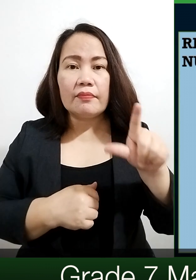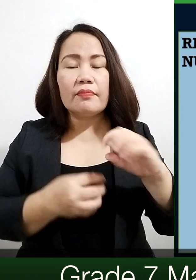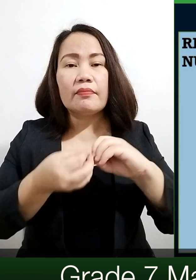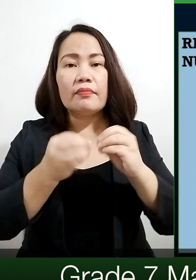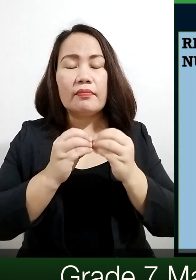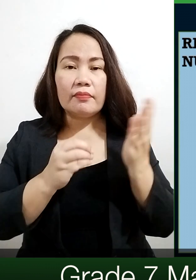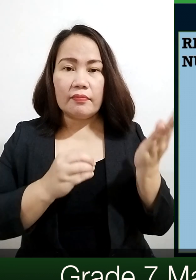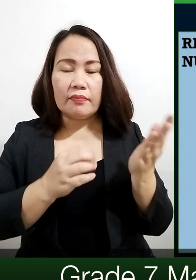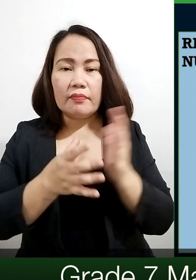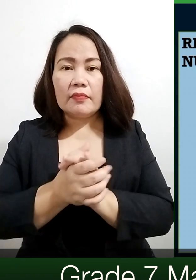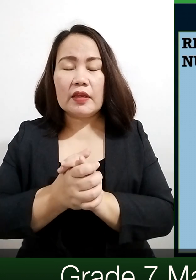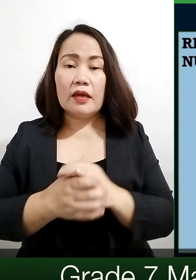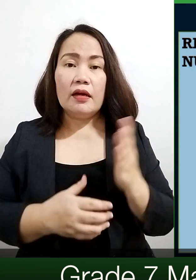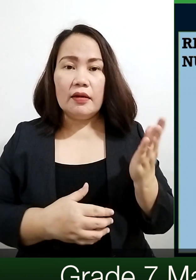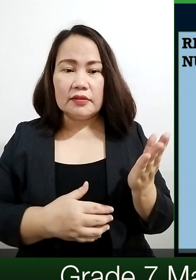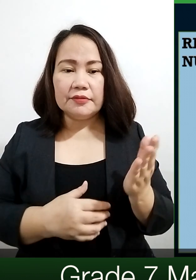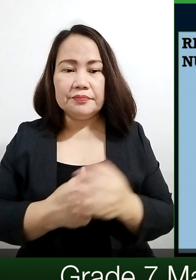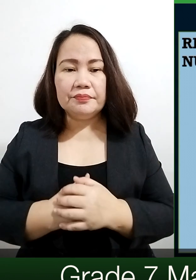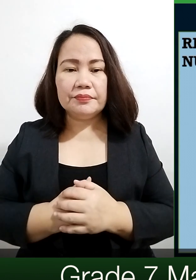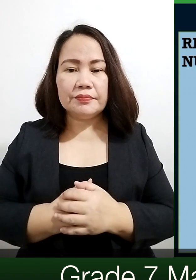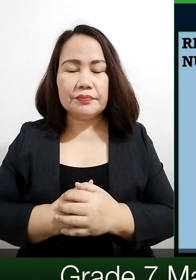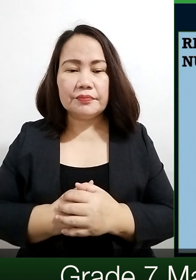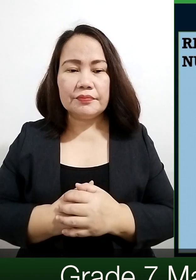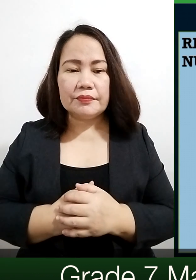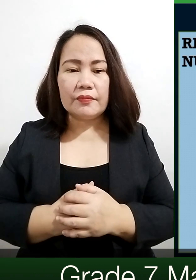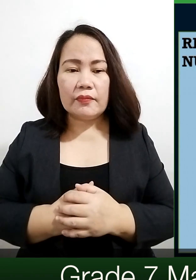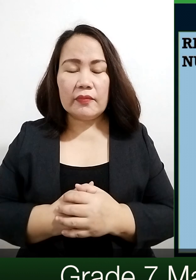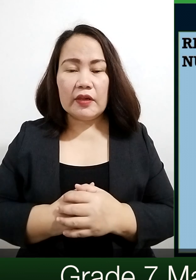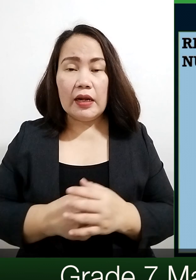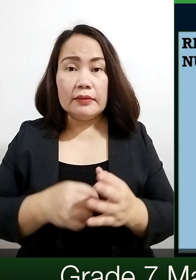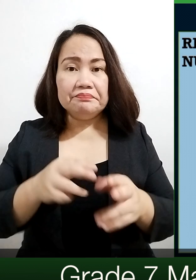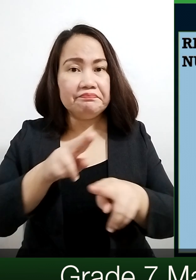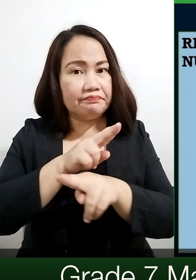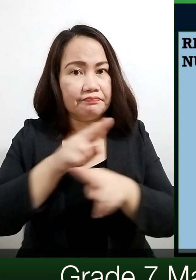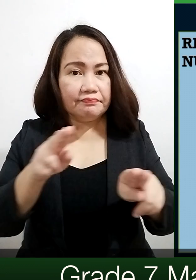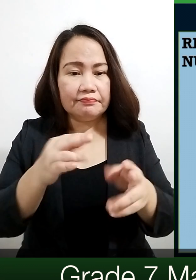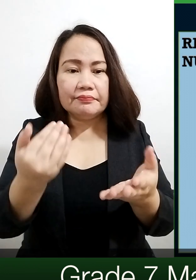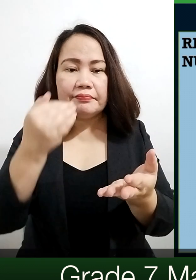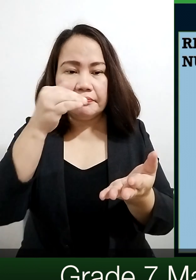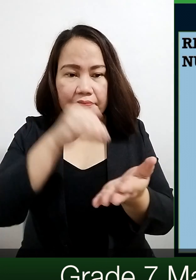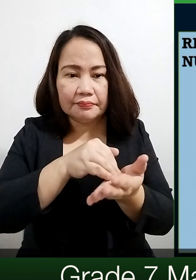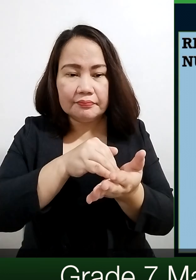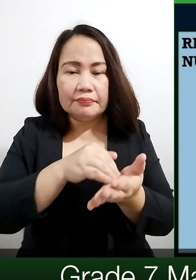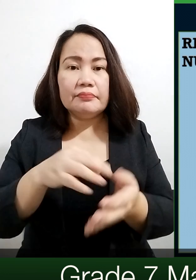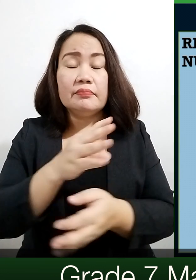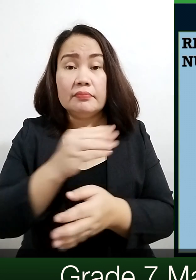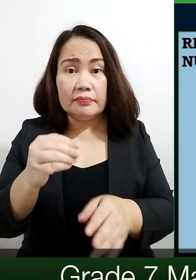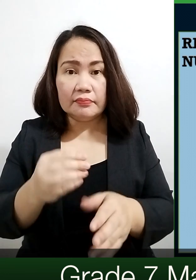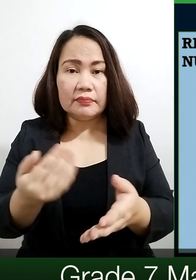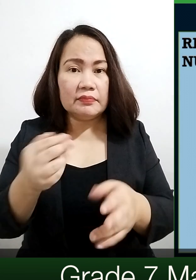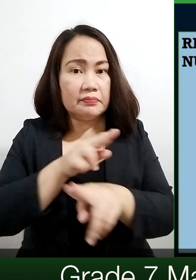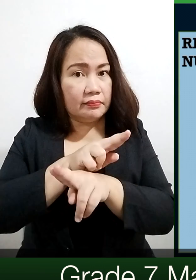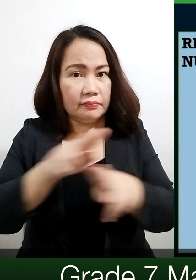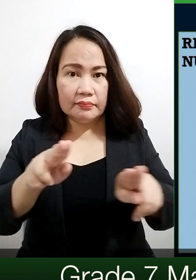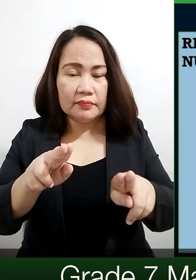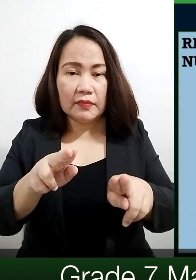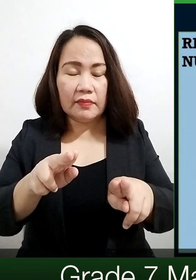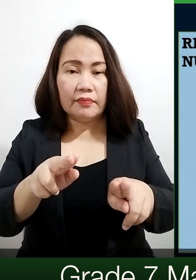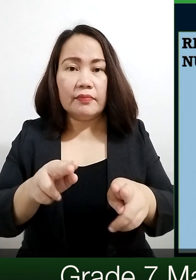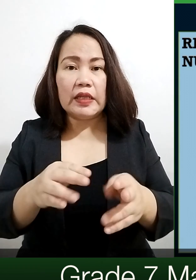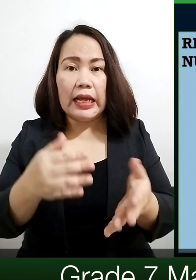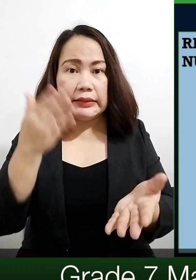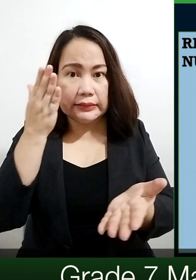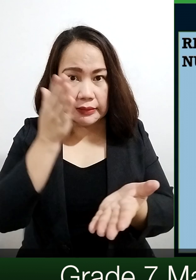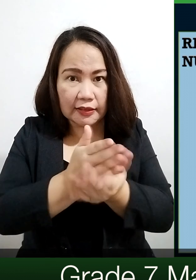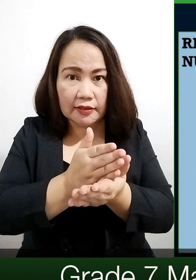So, dito papasok yung isang kind ng decimal which is the non-repeating and non-terminating